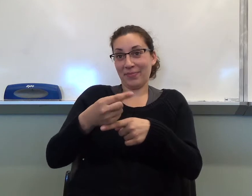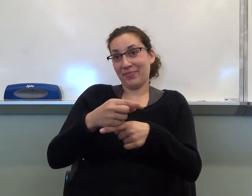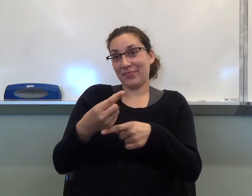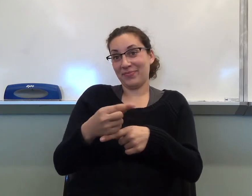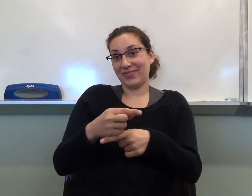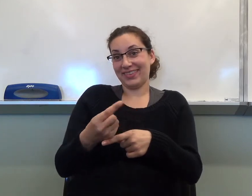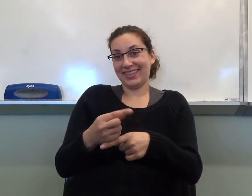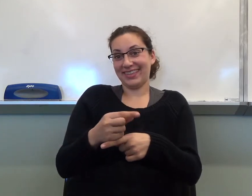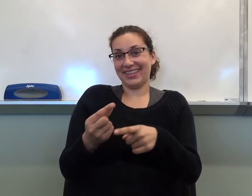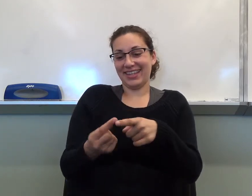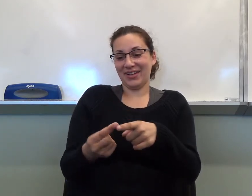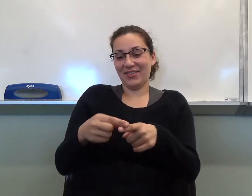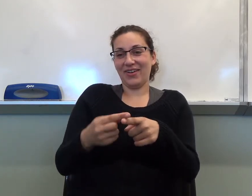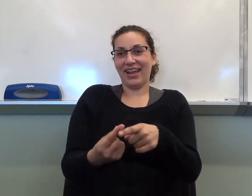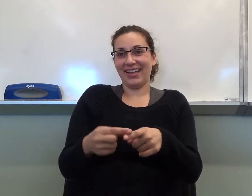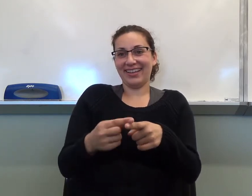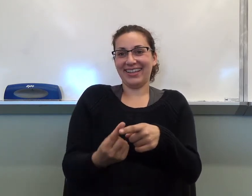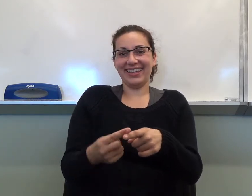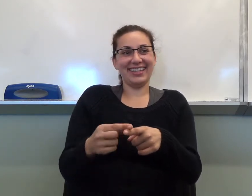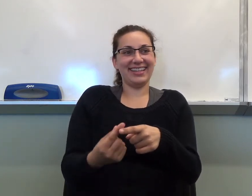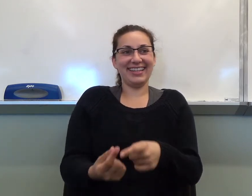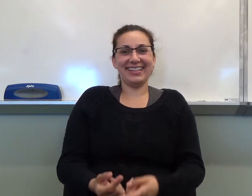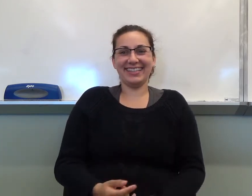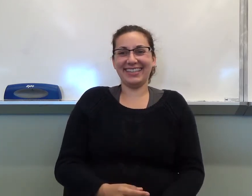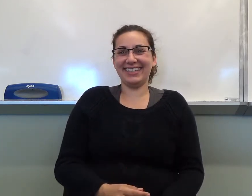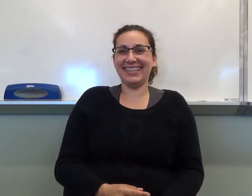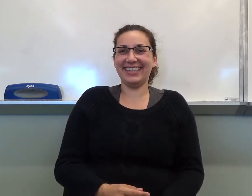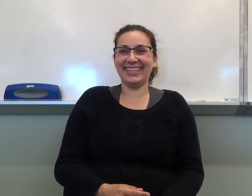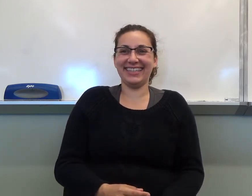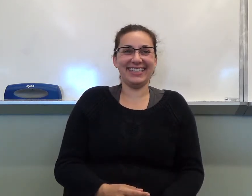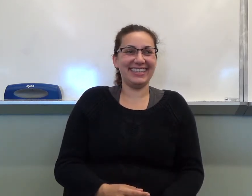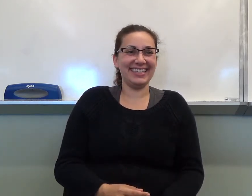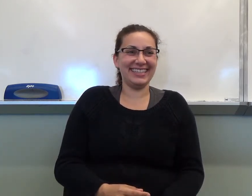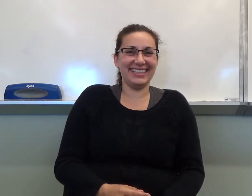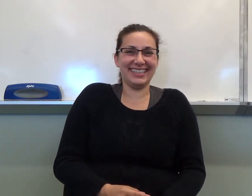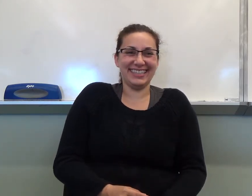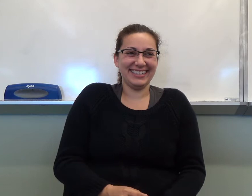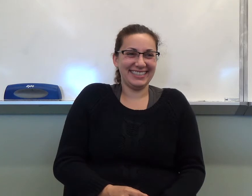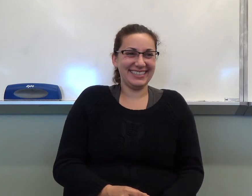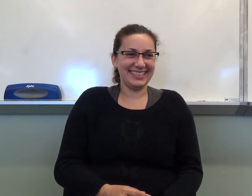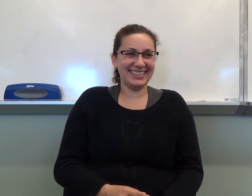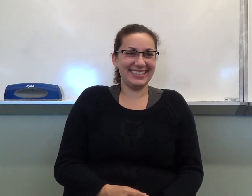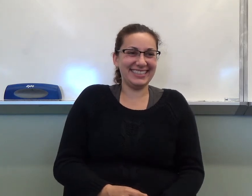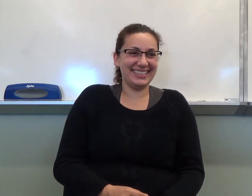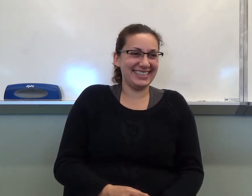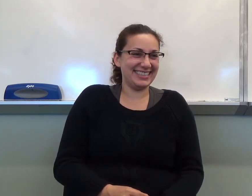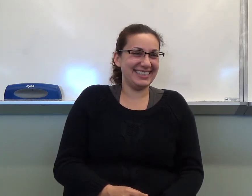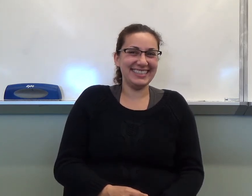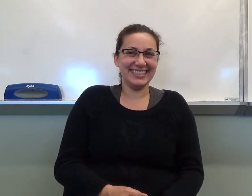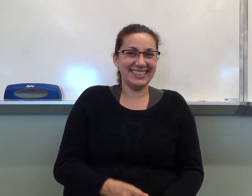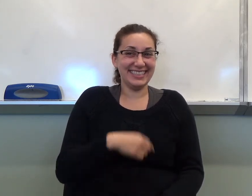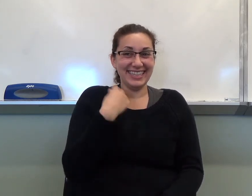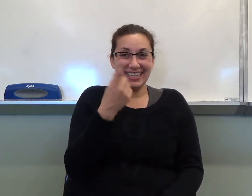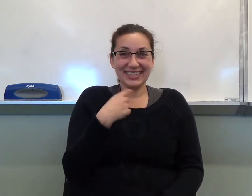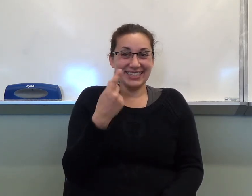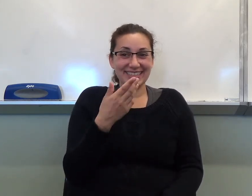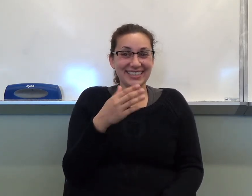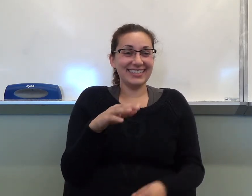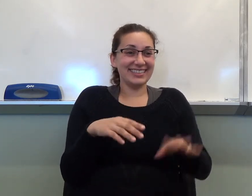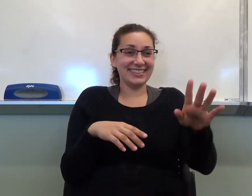invented the metric systems that we were using. All right, is there anything else worth doing? Oh,